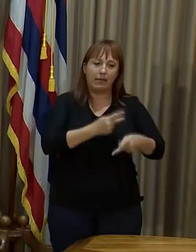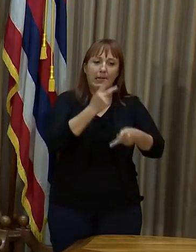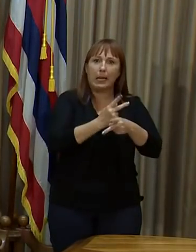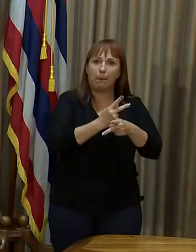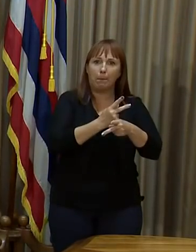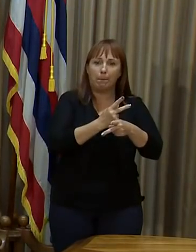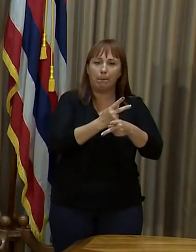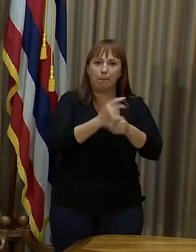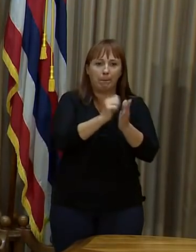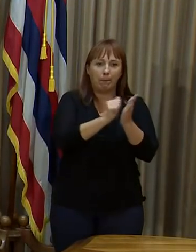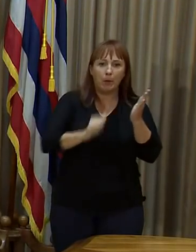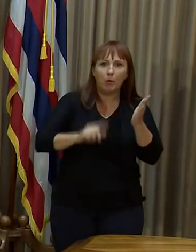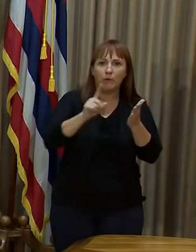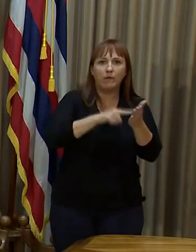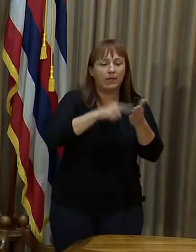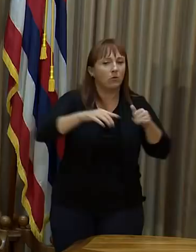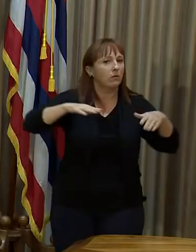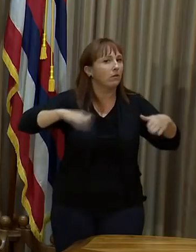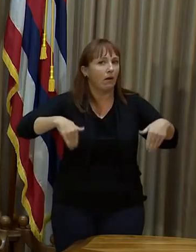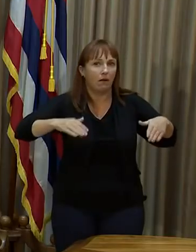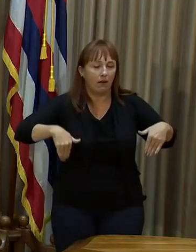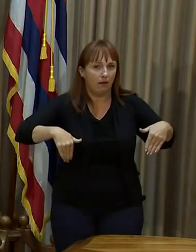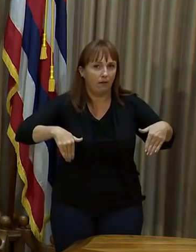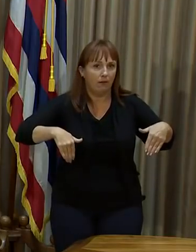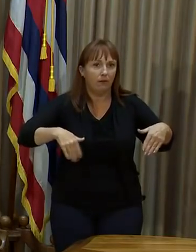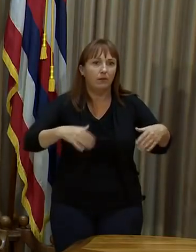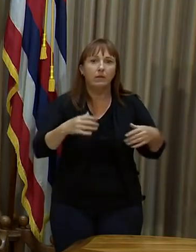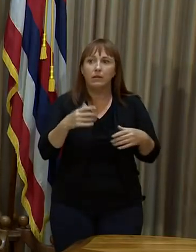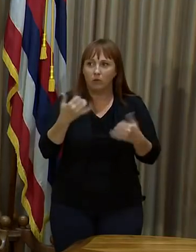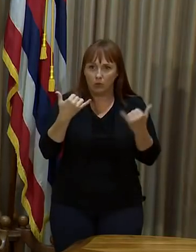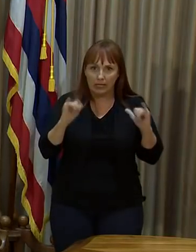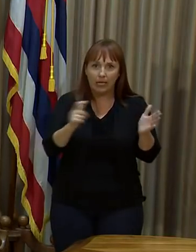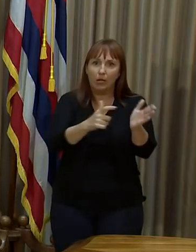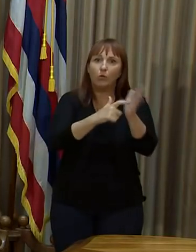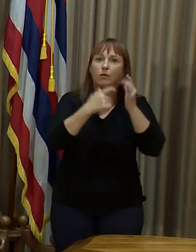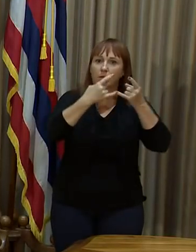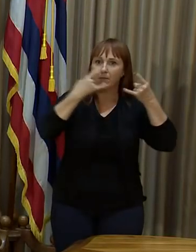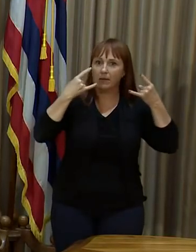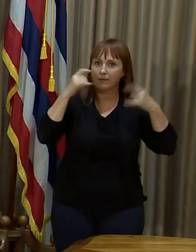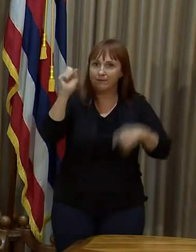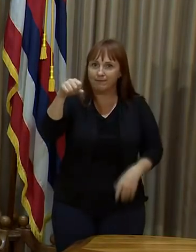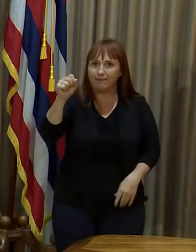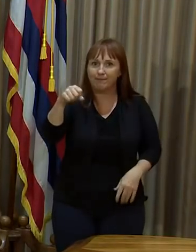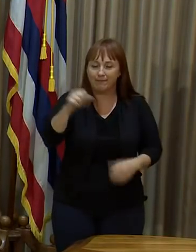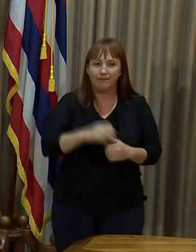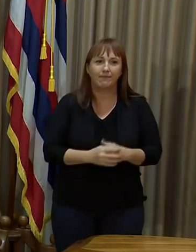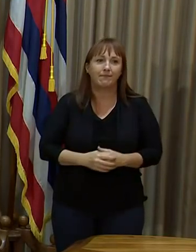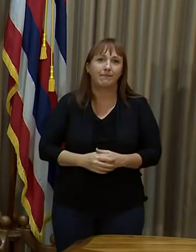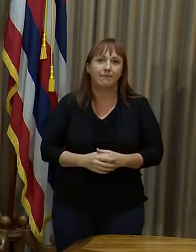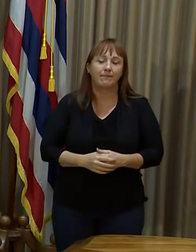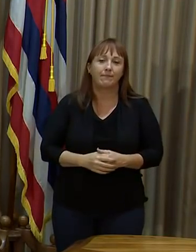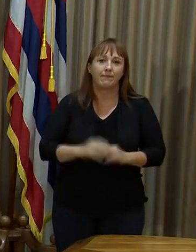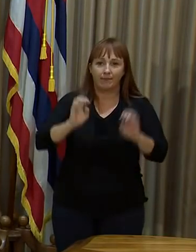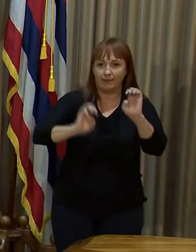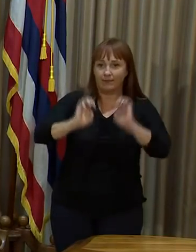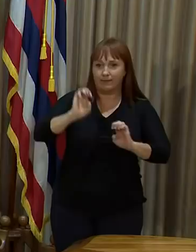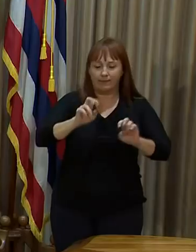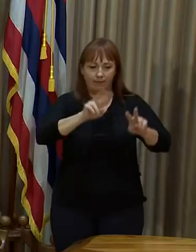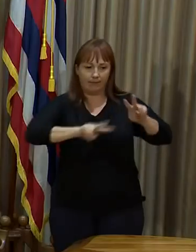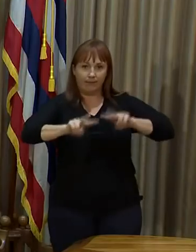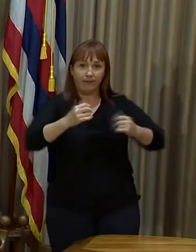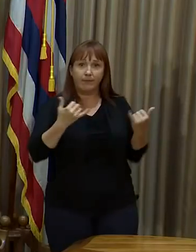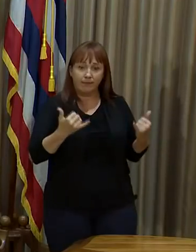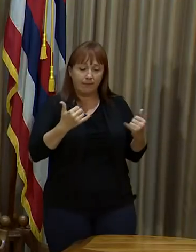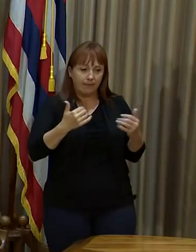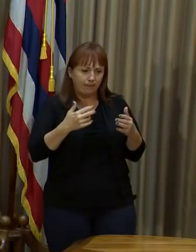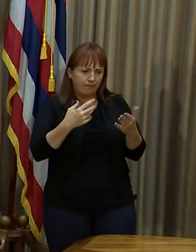in time, so everyone will be required to wear a mask. We are evaluating that as